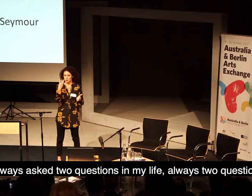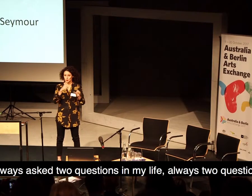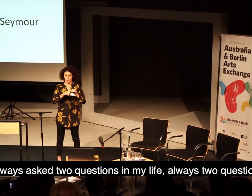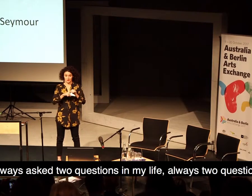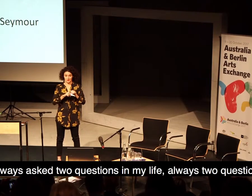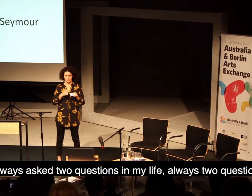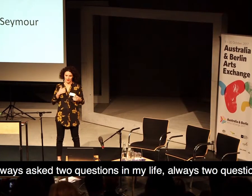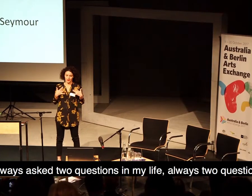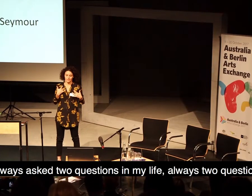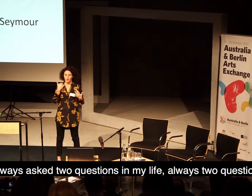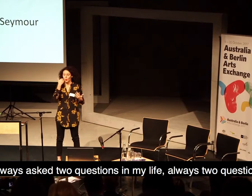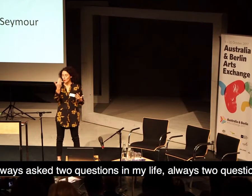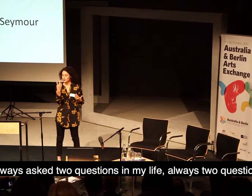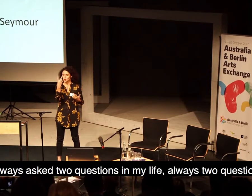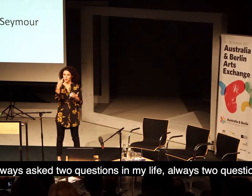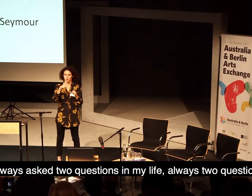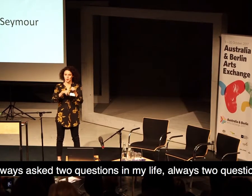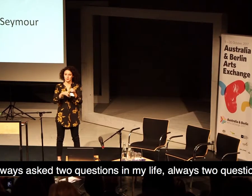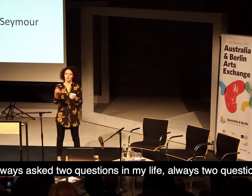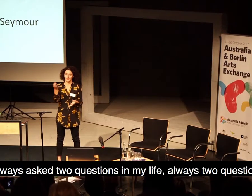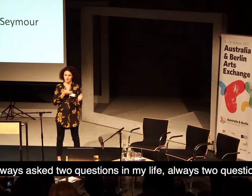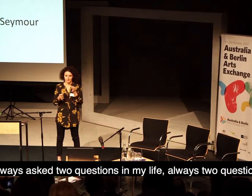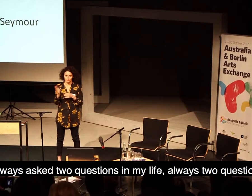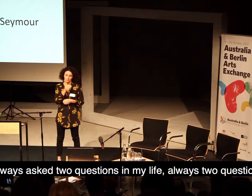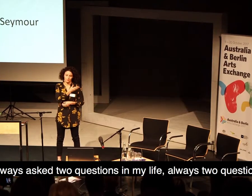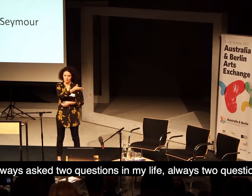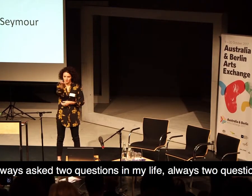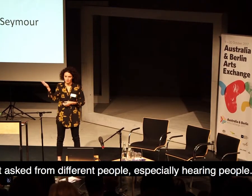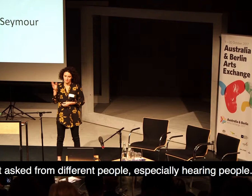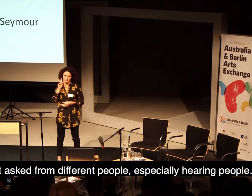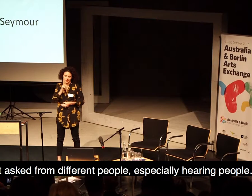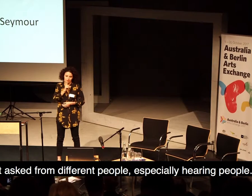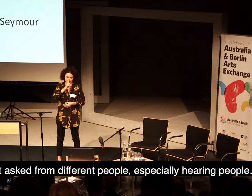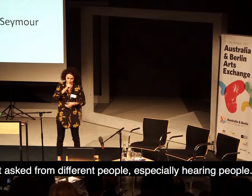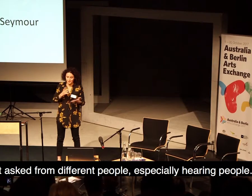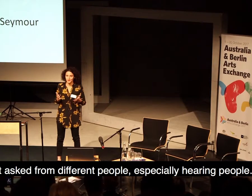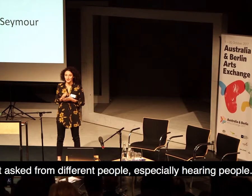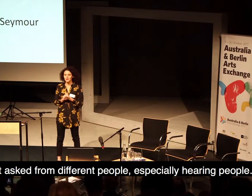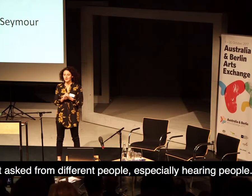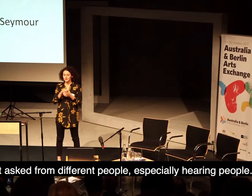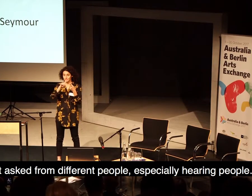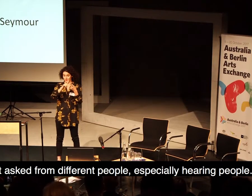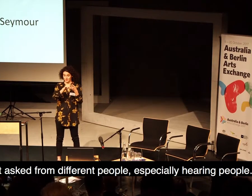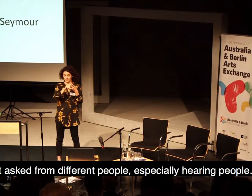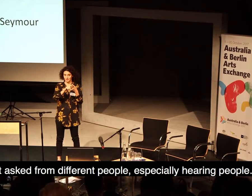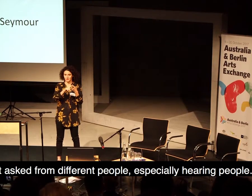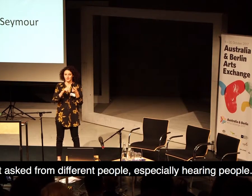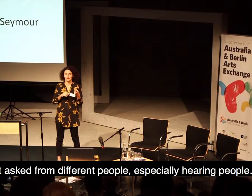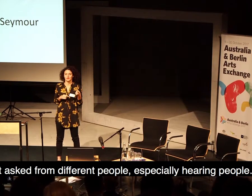I'm always asked two questions in my life, always two questions. I get asked from different people, especially hearing